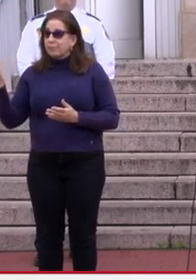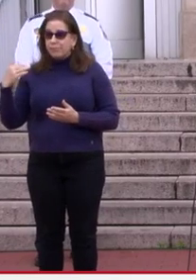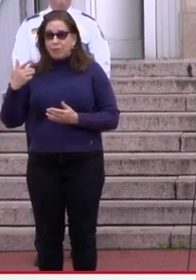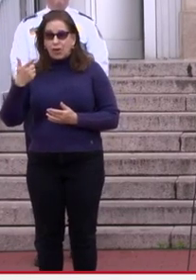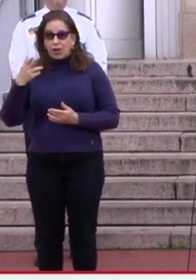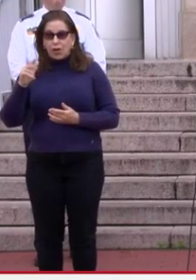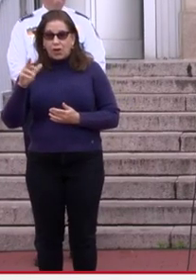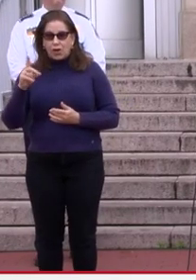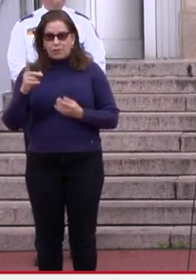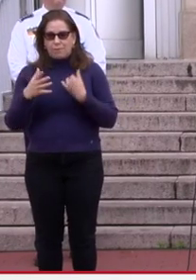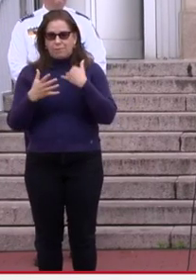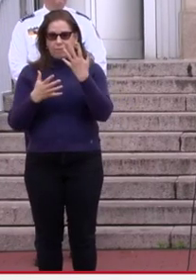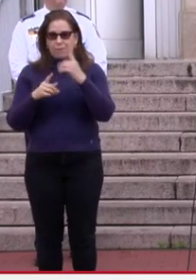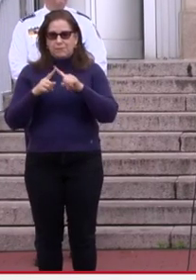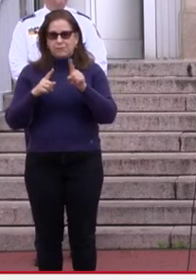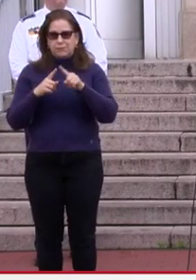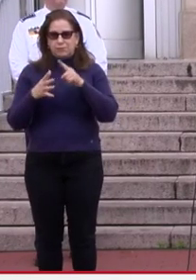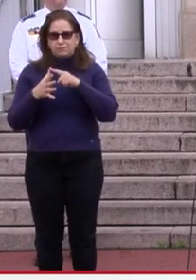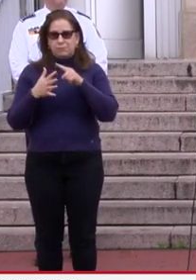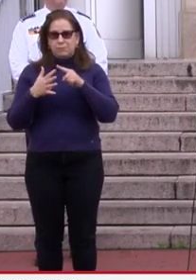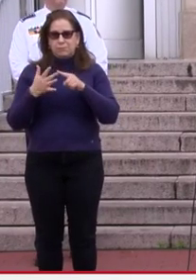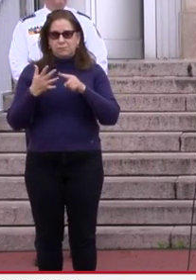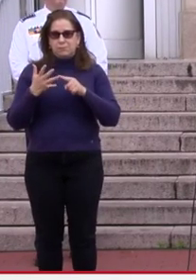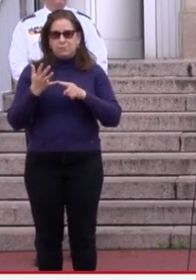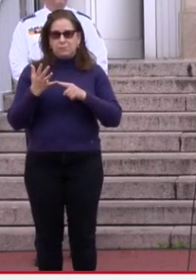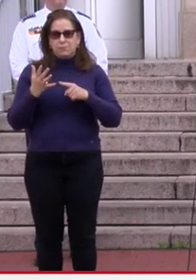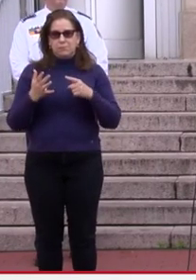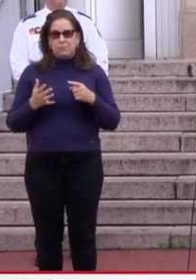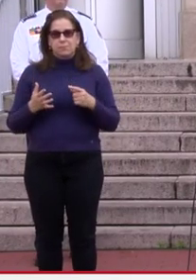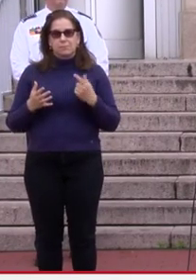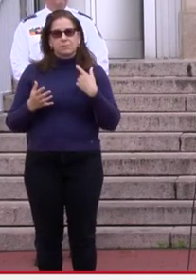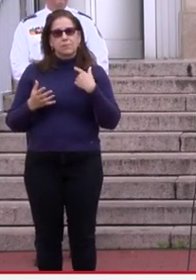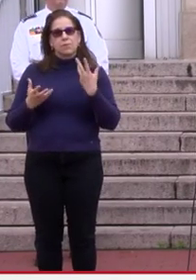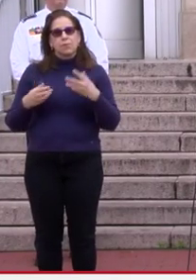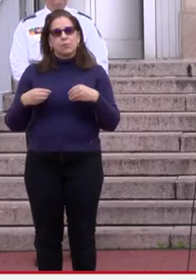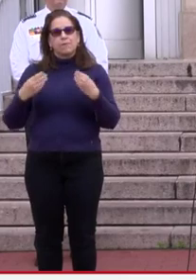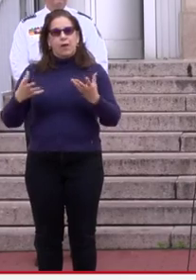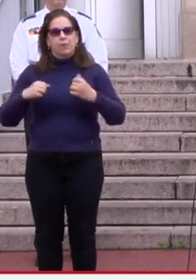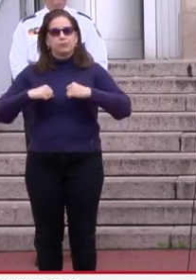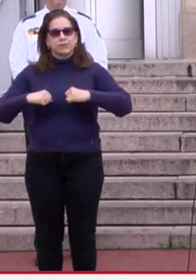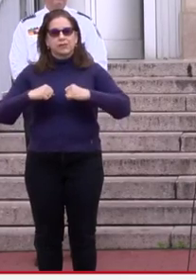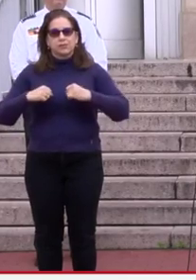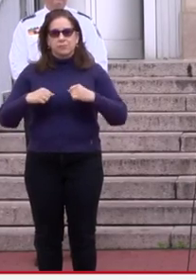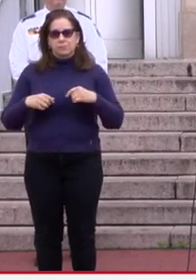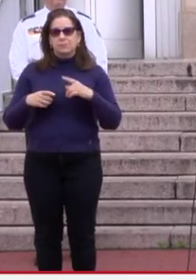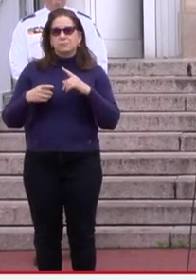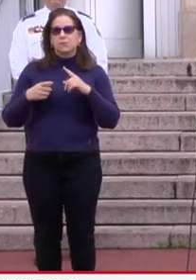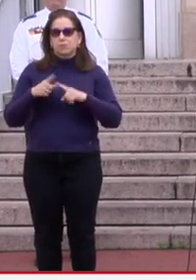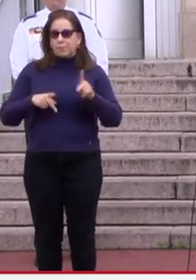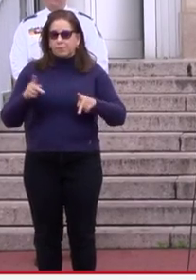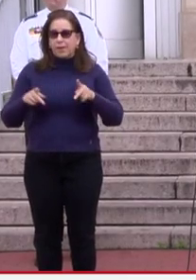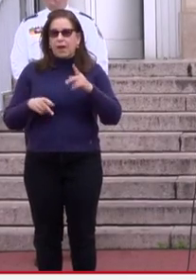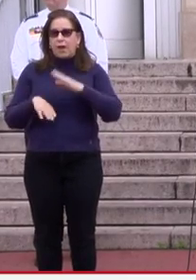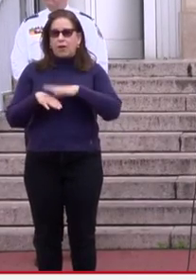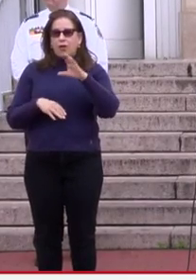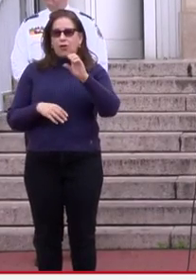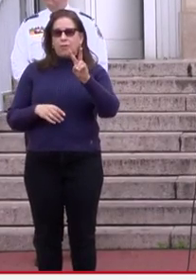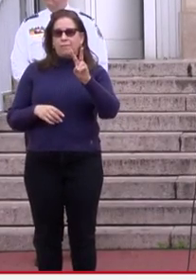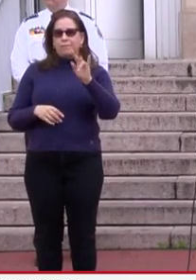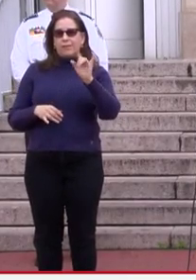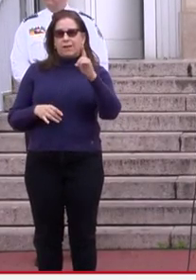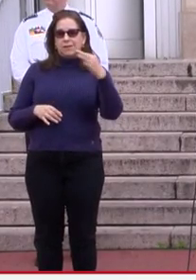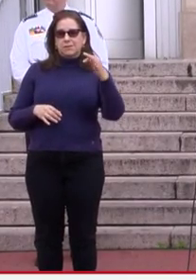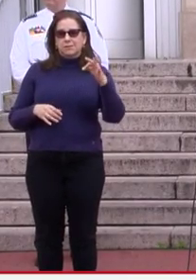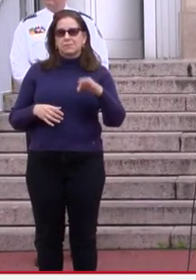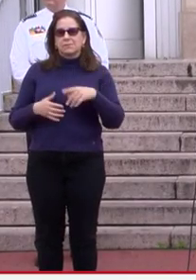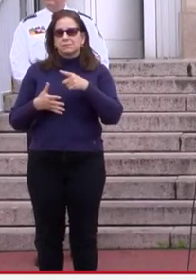support to our COVID-19 efforts. The first is logistics. Second is security. The